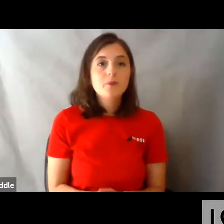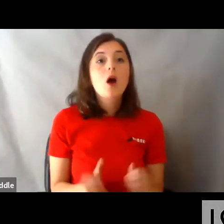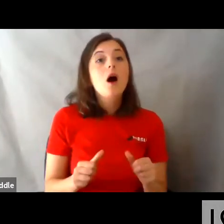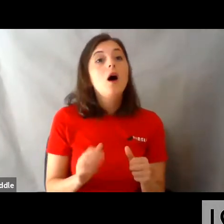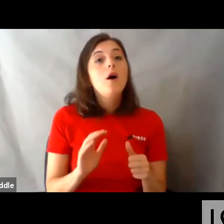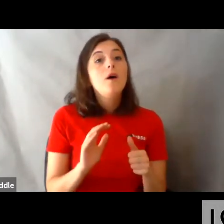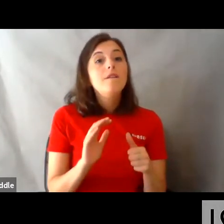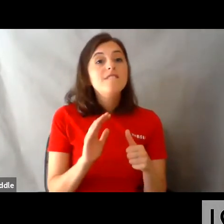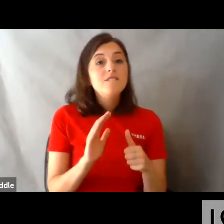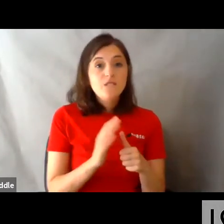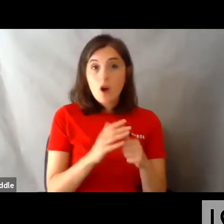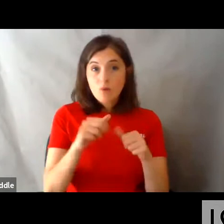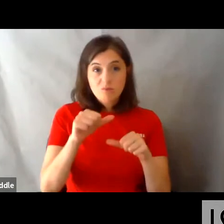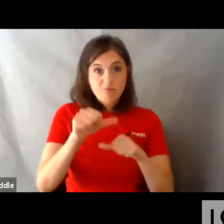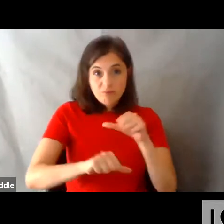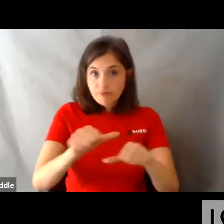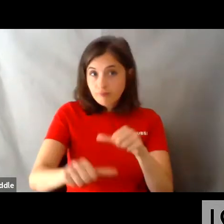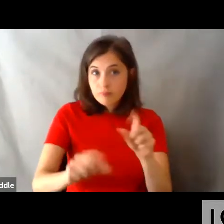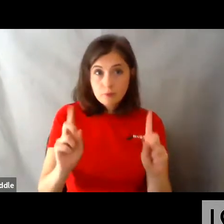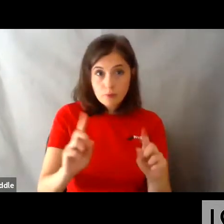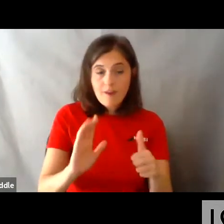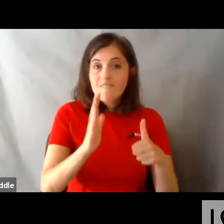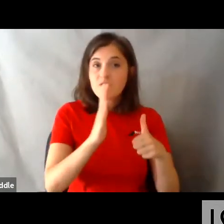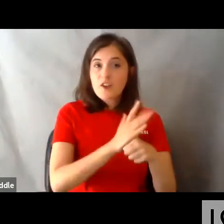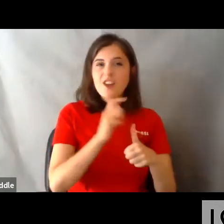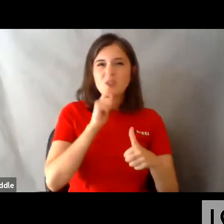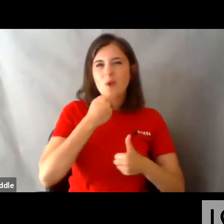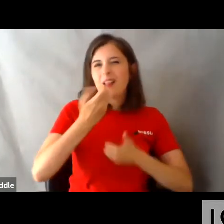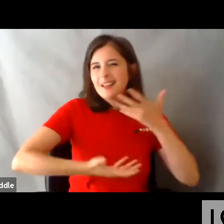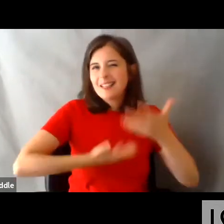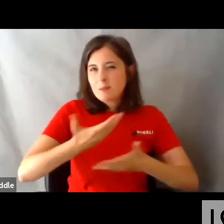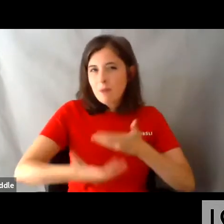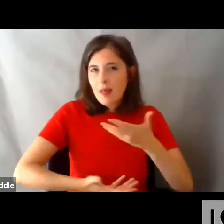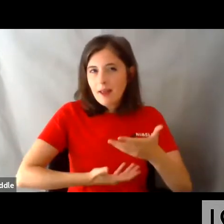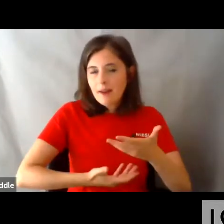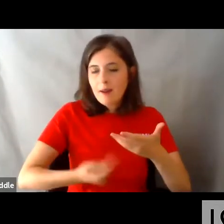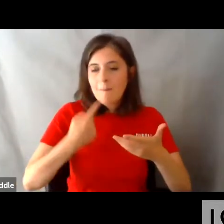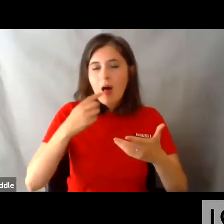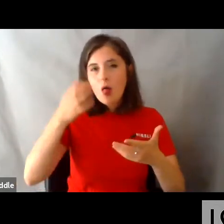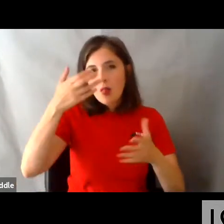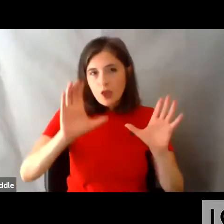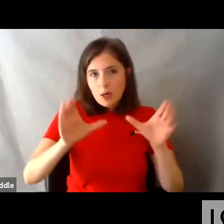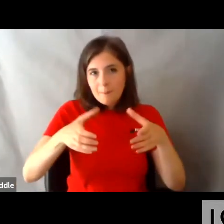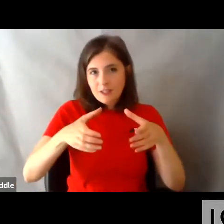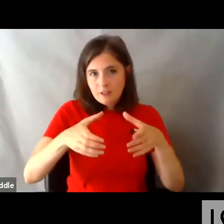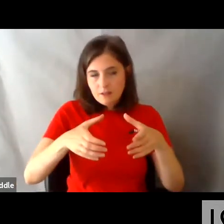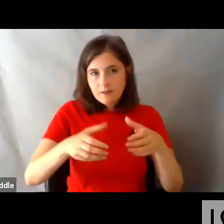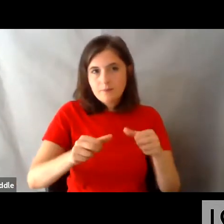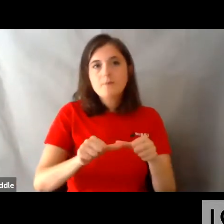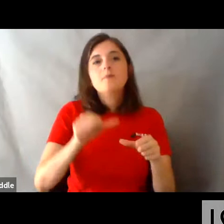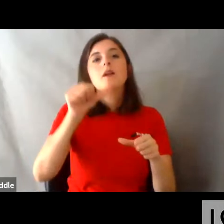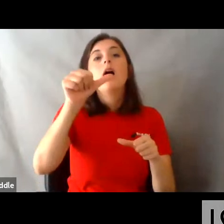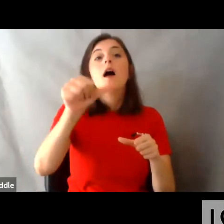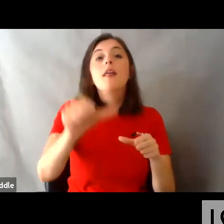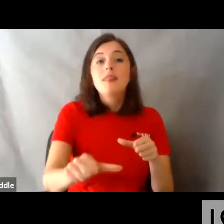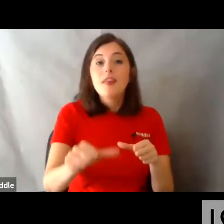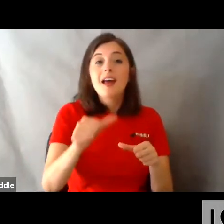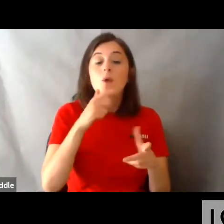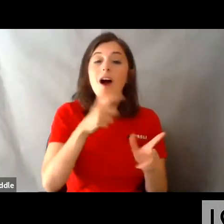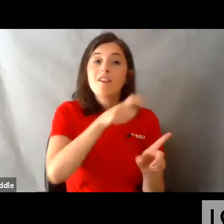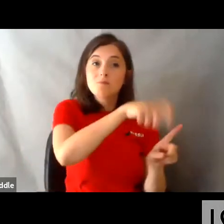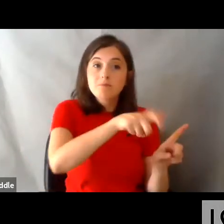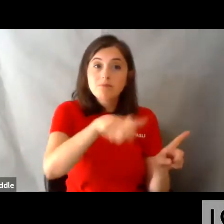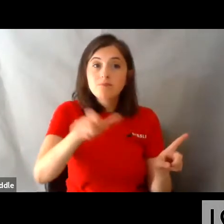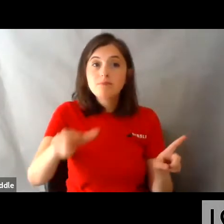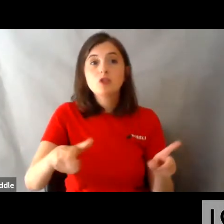a bit more about the Commission and the journey to this evening's event. Then we'll have some commissioners explain about the proposals. Then we'll do a